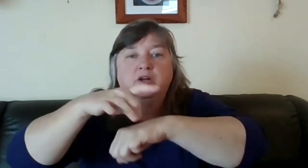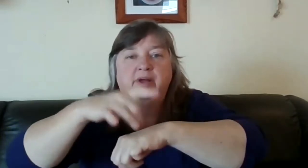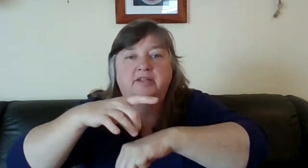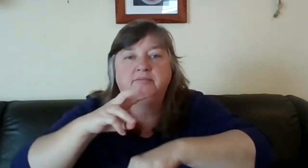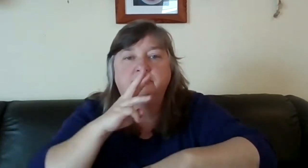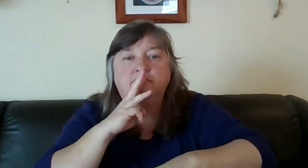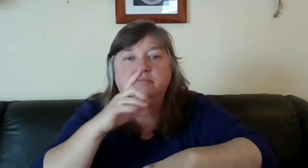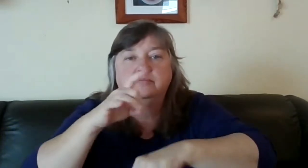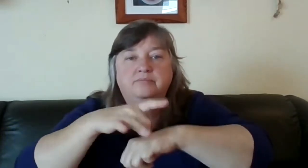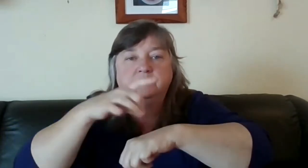watermelon.